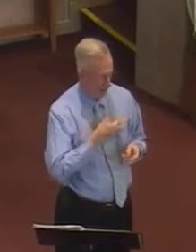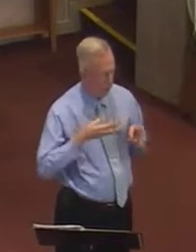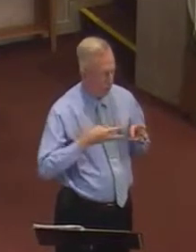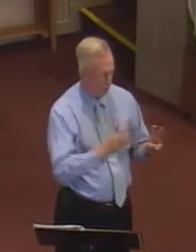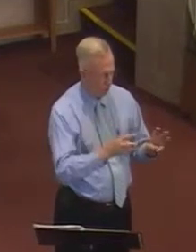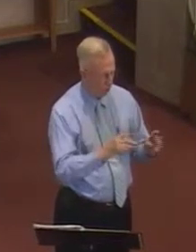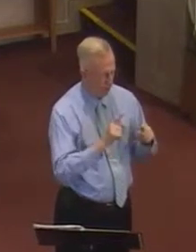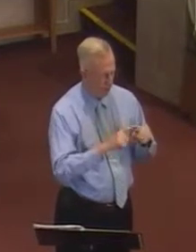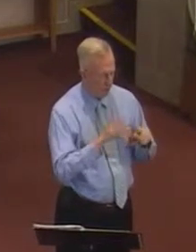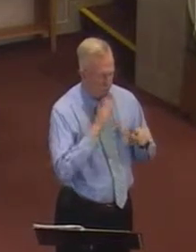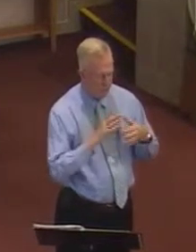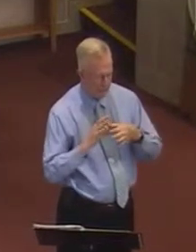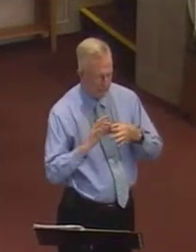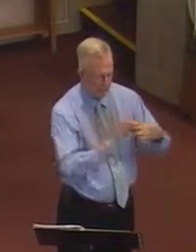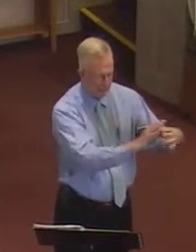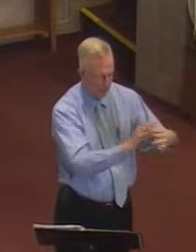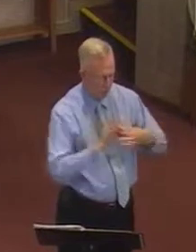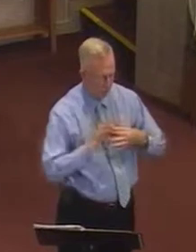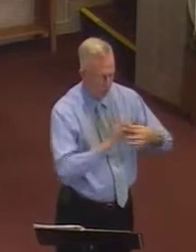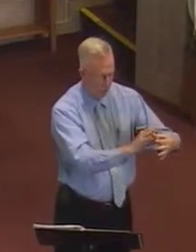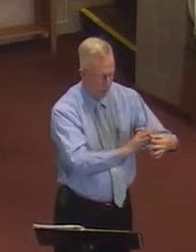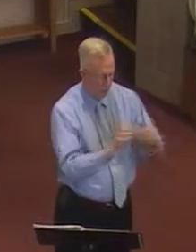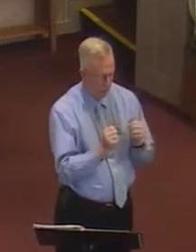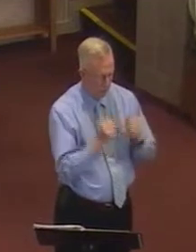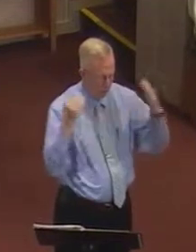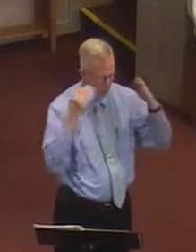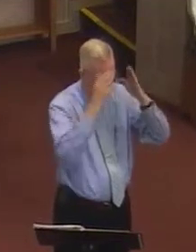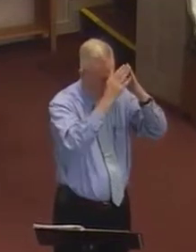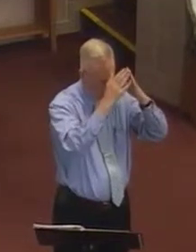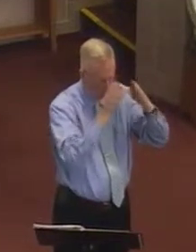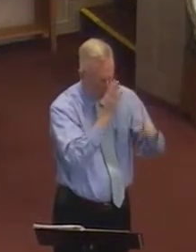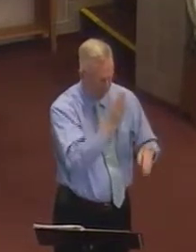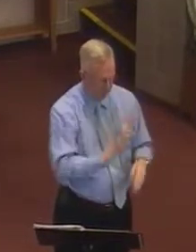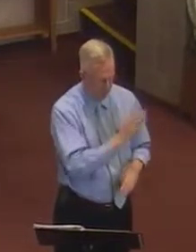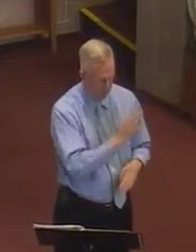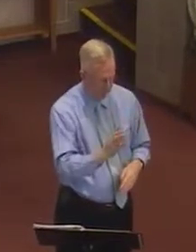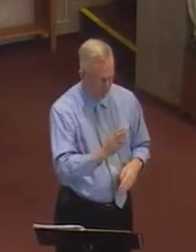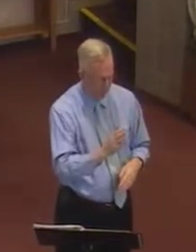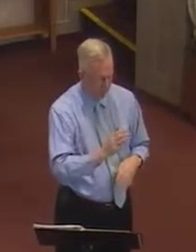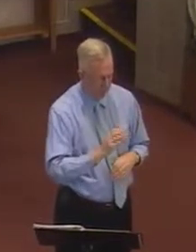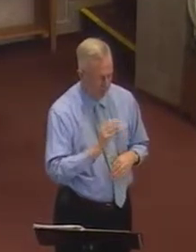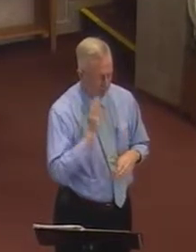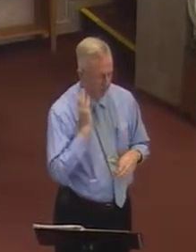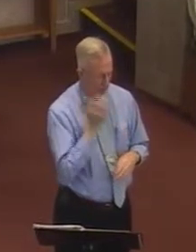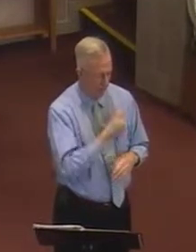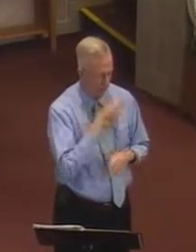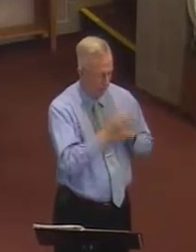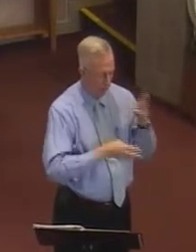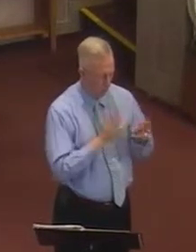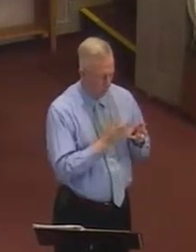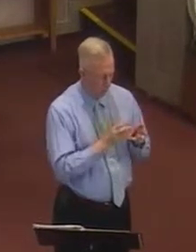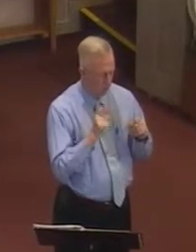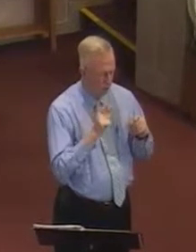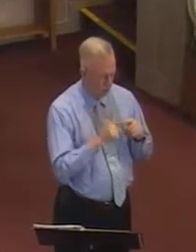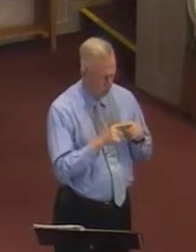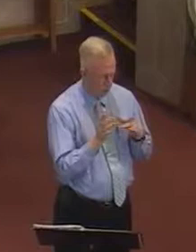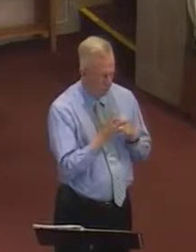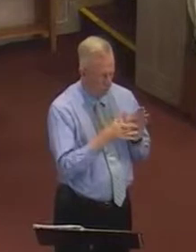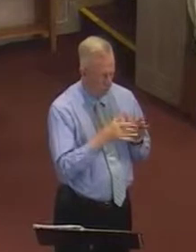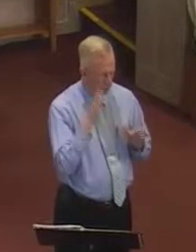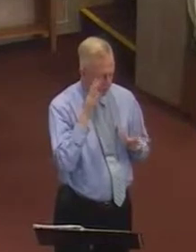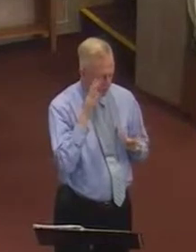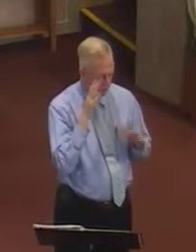being in union with Pope Francis in doing this, consecrating our world to the Blessed Mother. And that's why we have